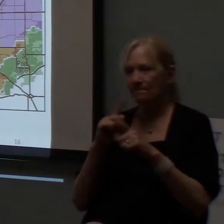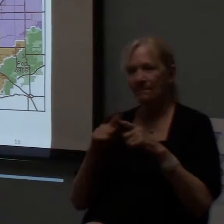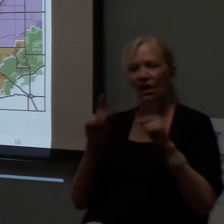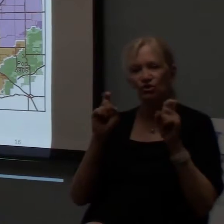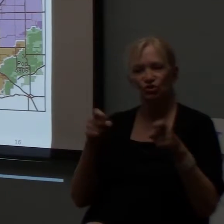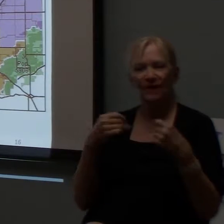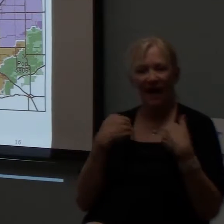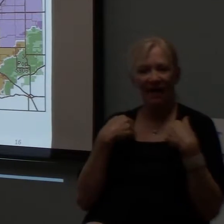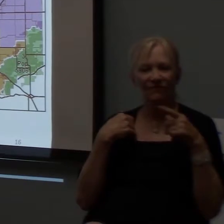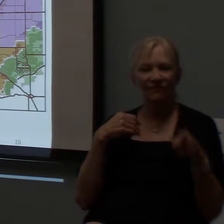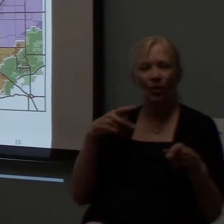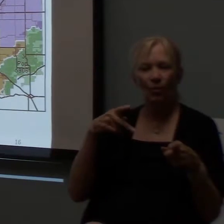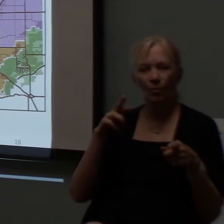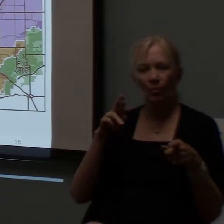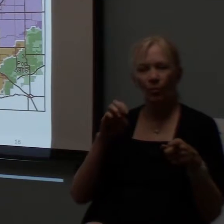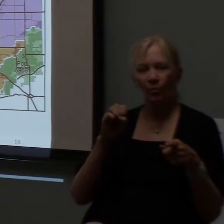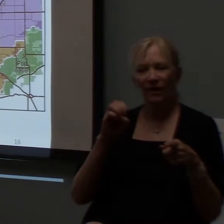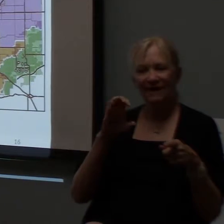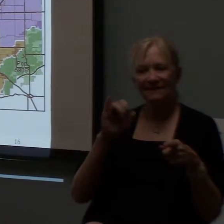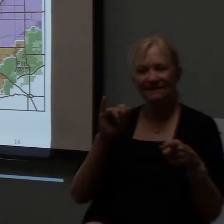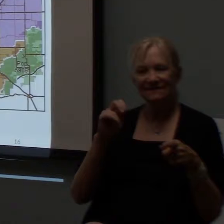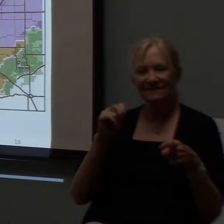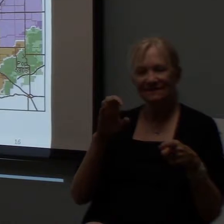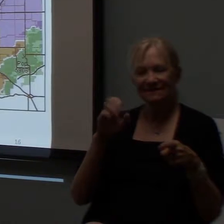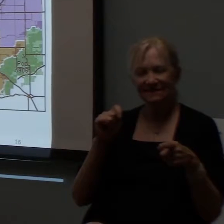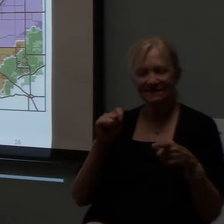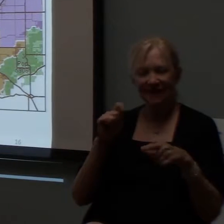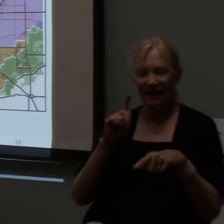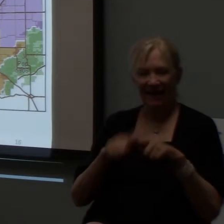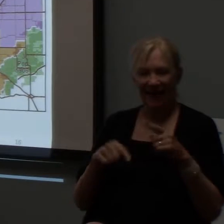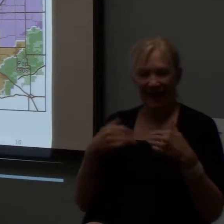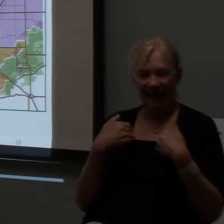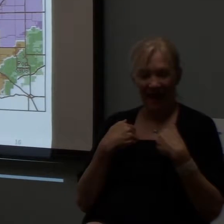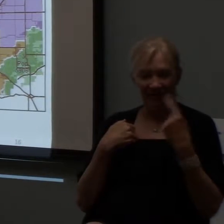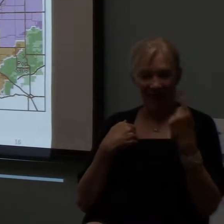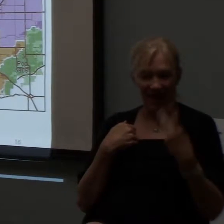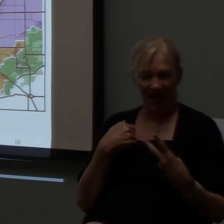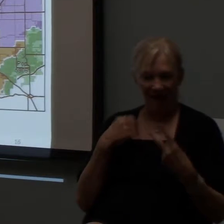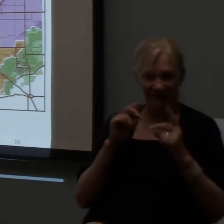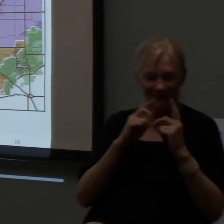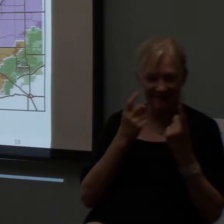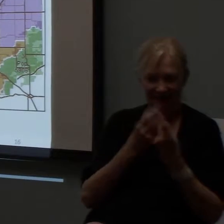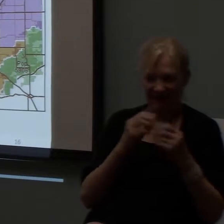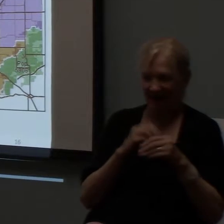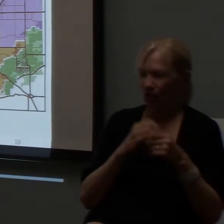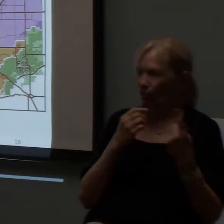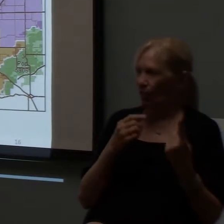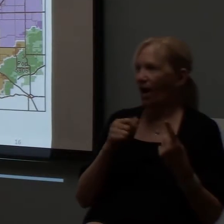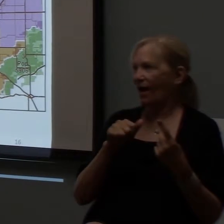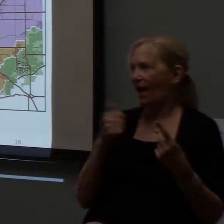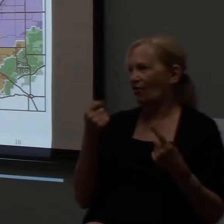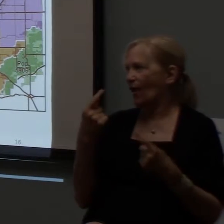precincts as the basis, because you can't, as I said, you can't have half a district in one precinct and half in